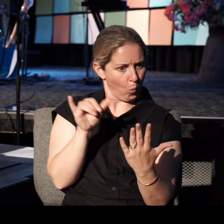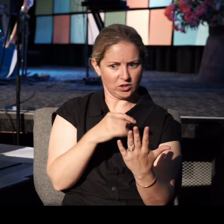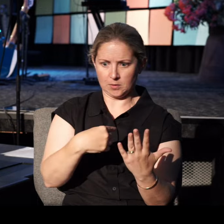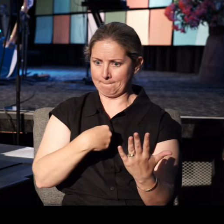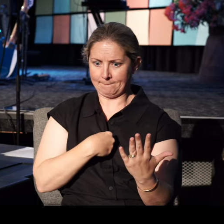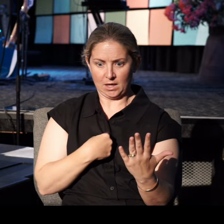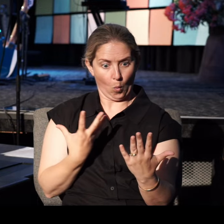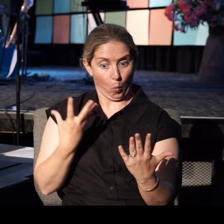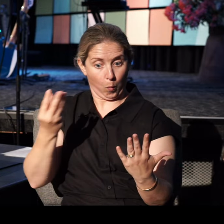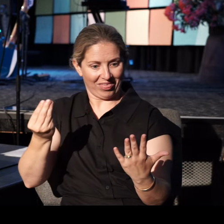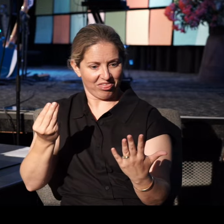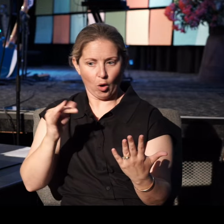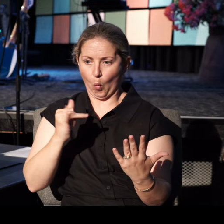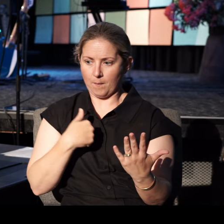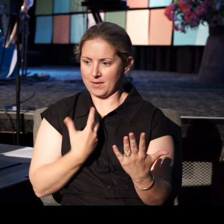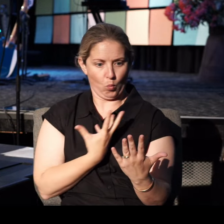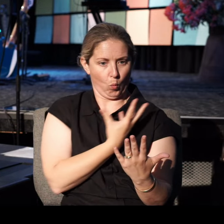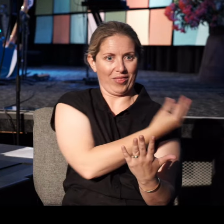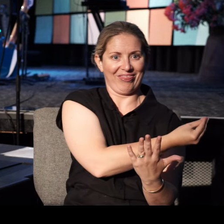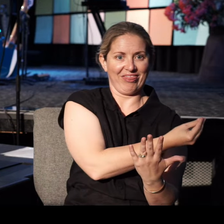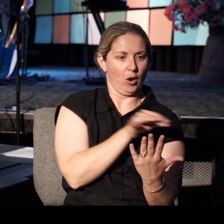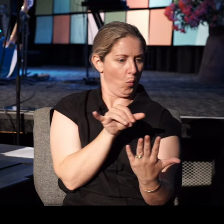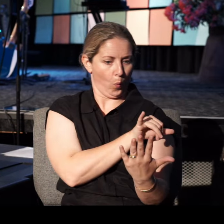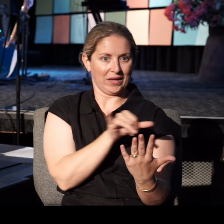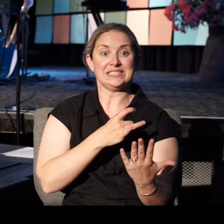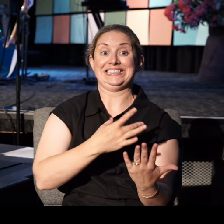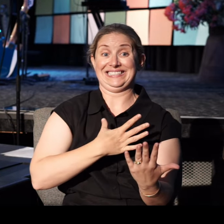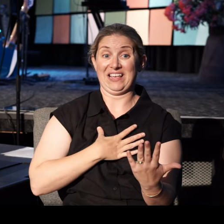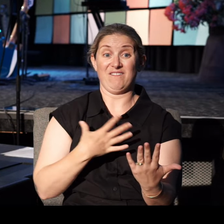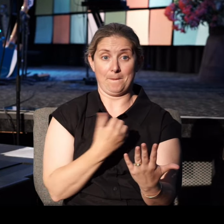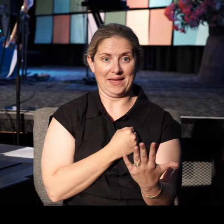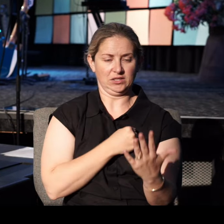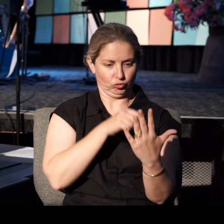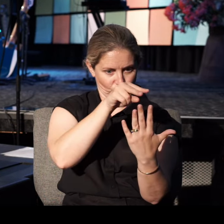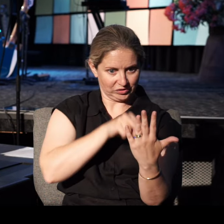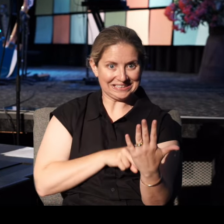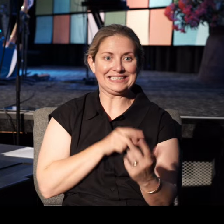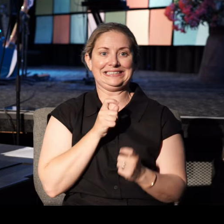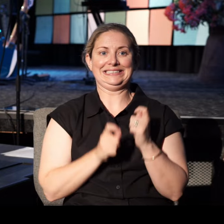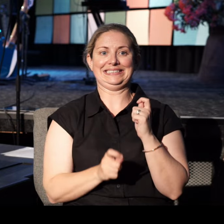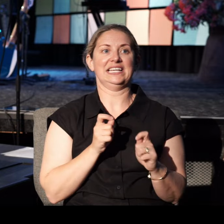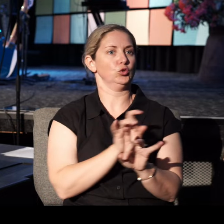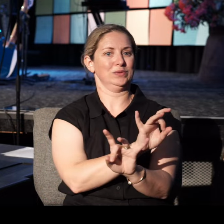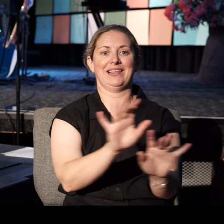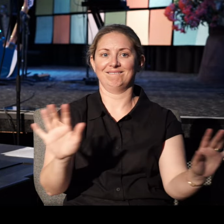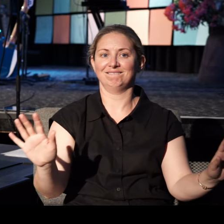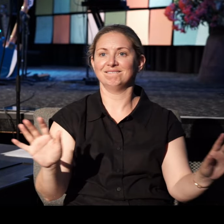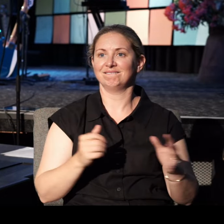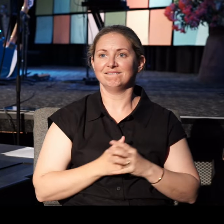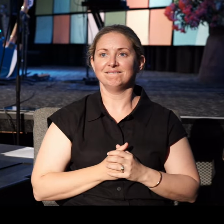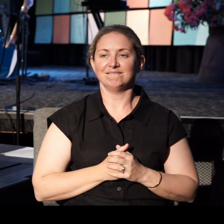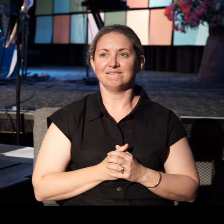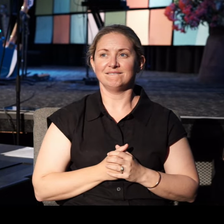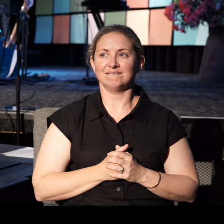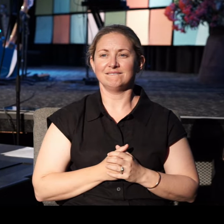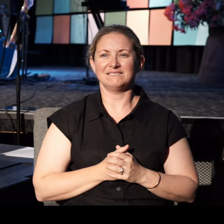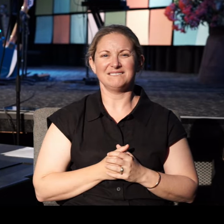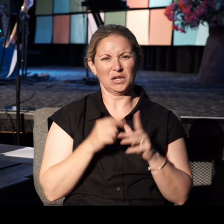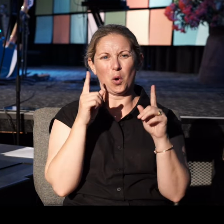with John's writings whether we pass the test. Now, this is a complex thing to do